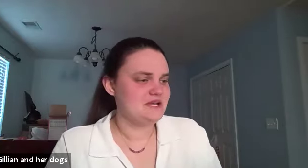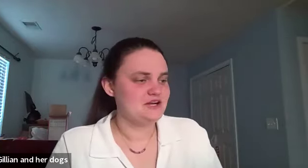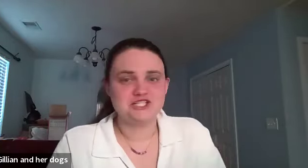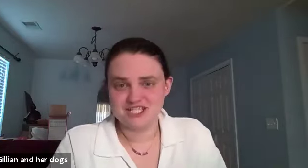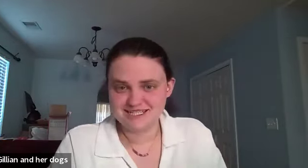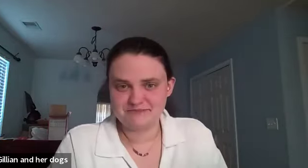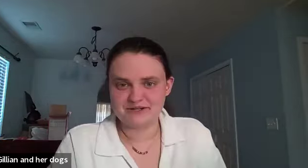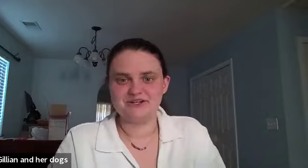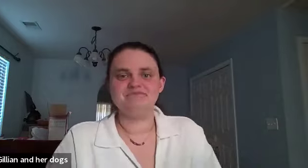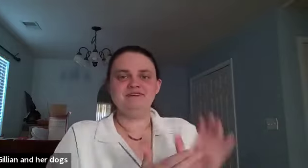had our cheeseburger,